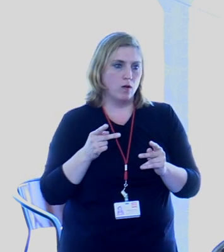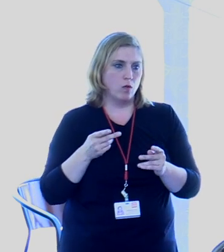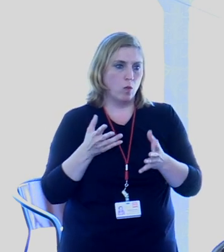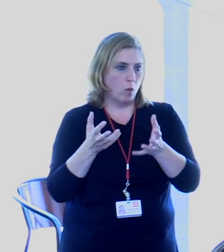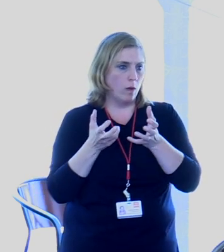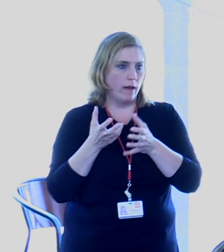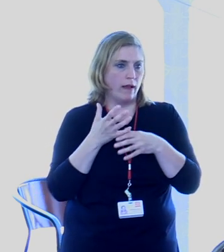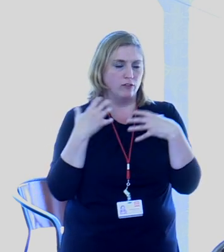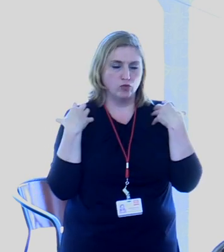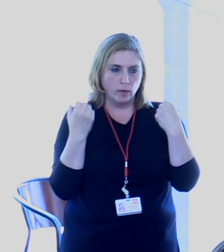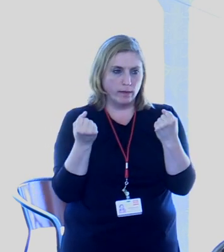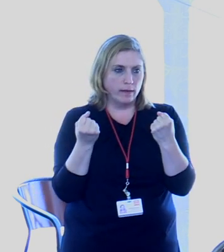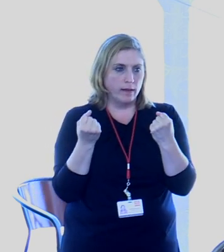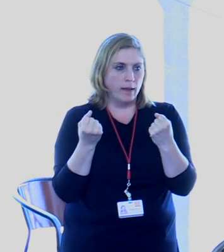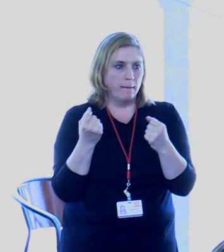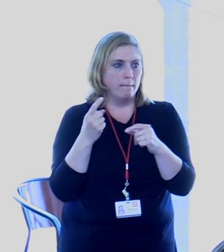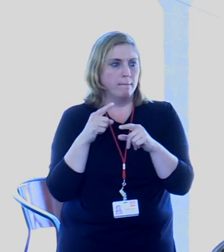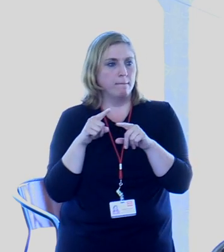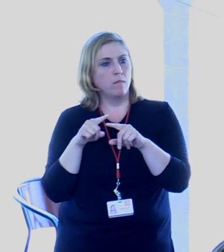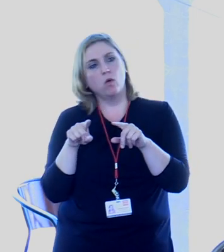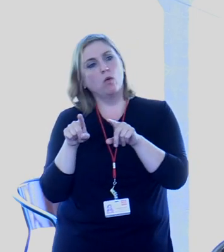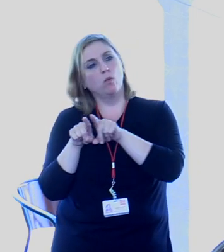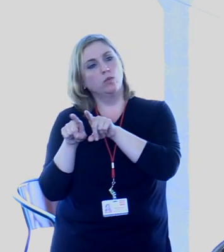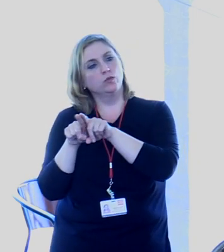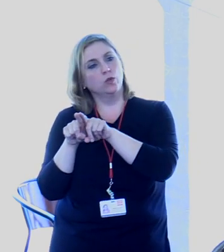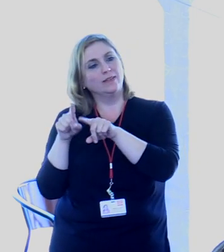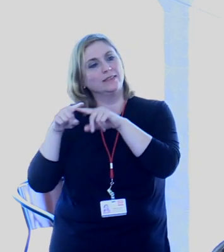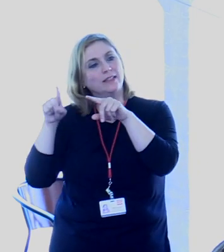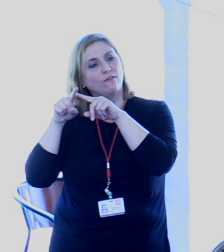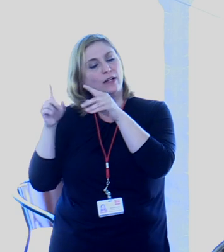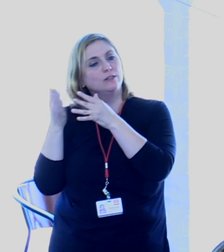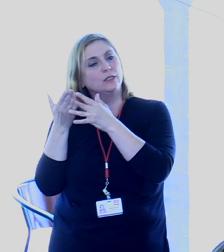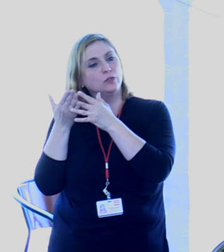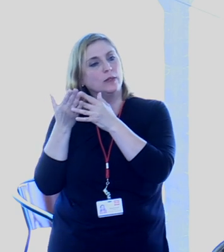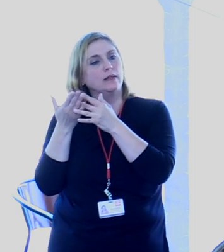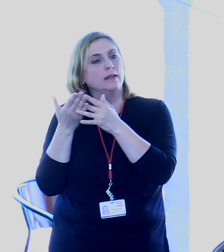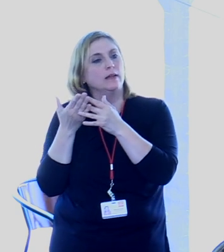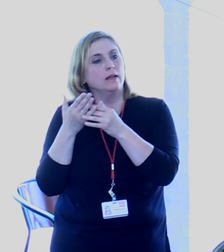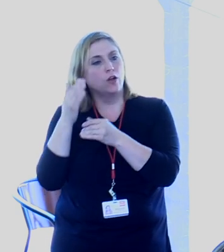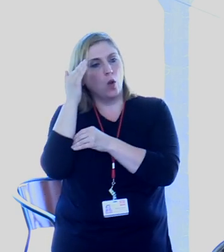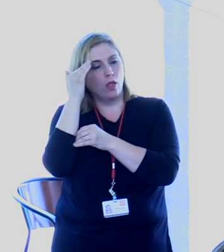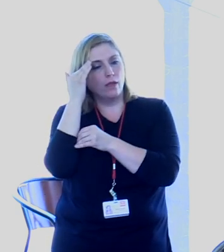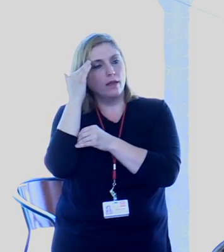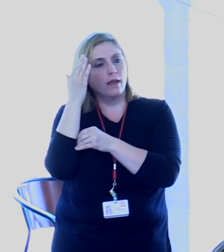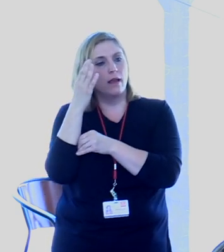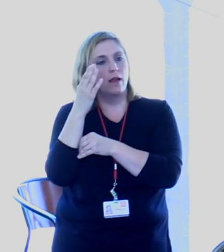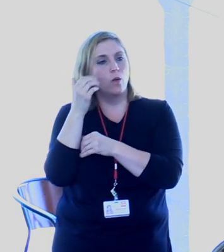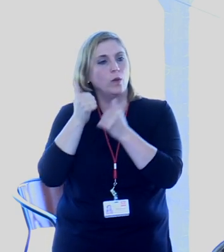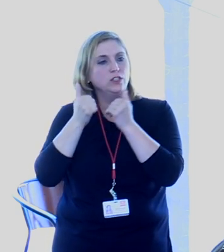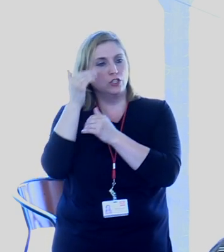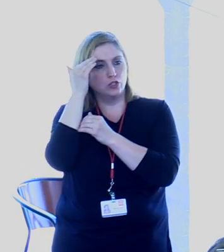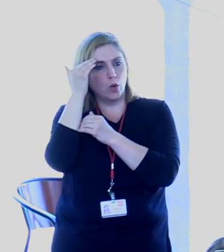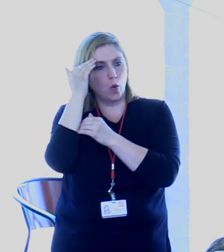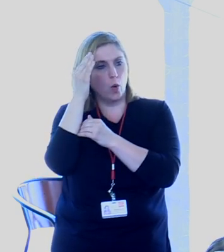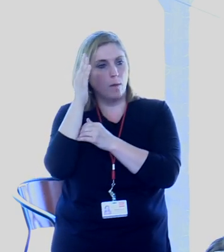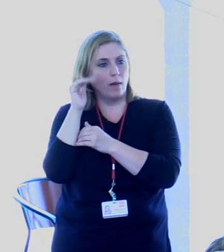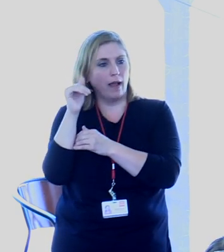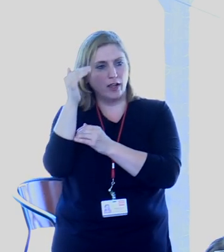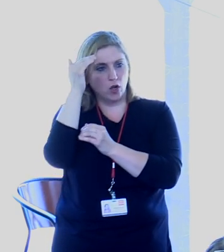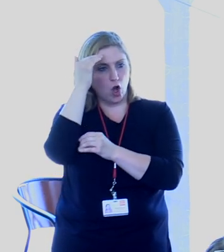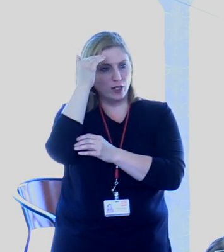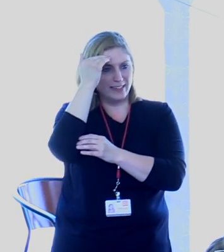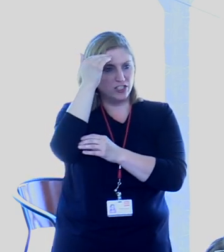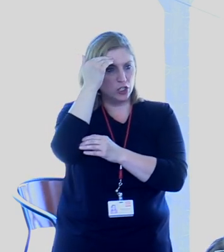will and strength. There's also a difference between that knowledge which is known by